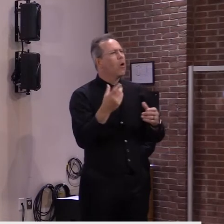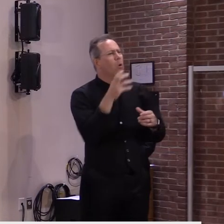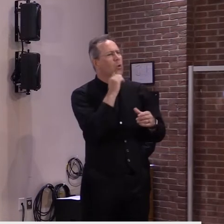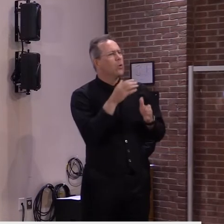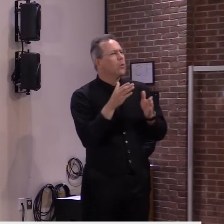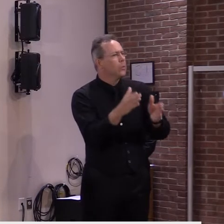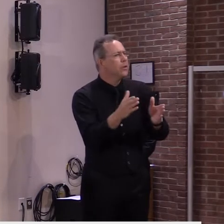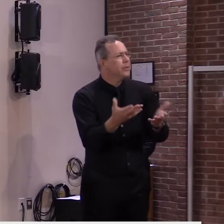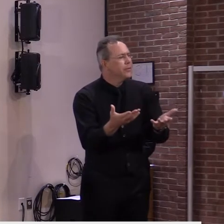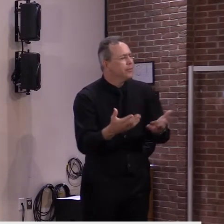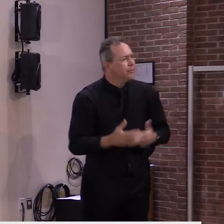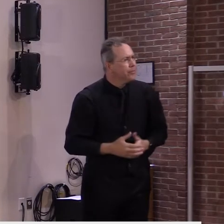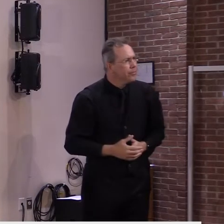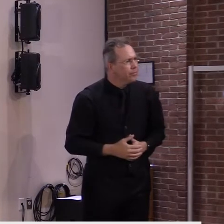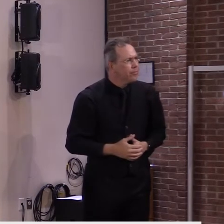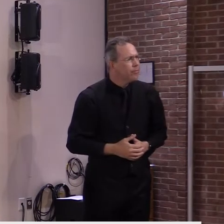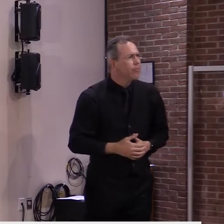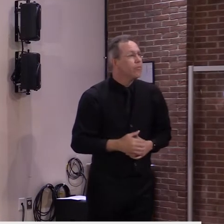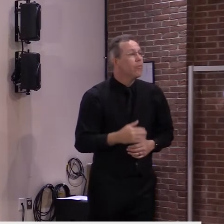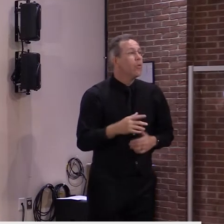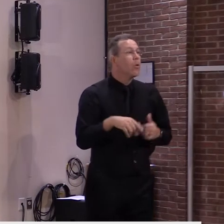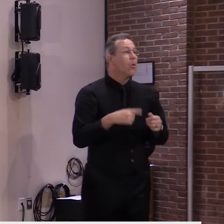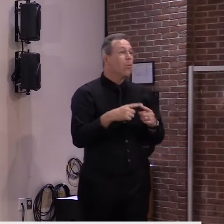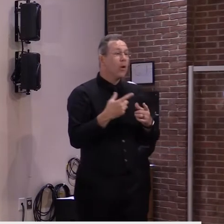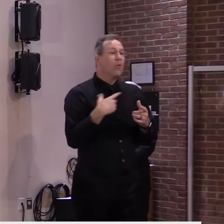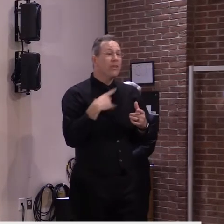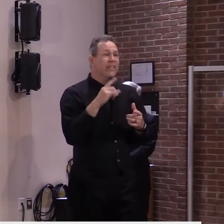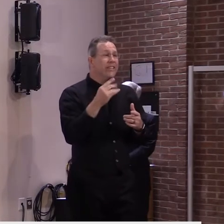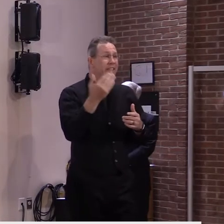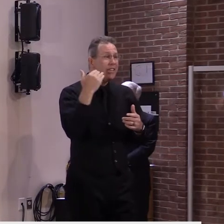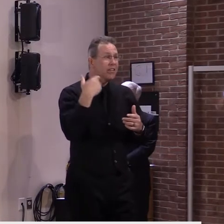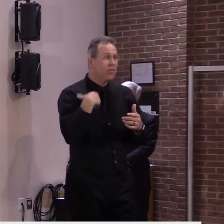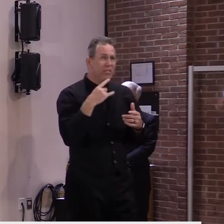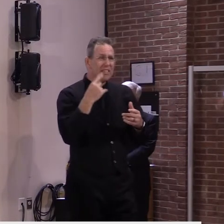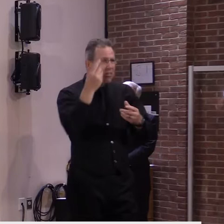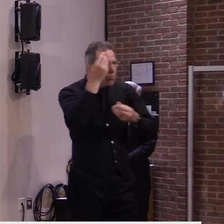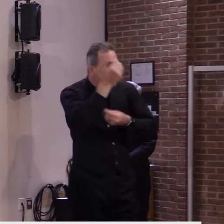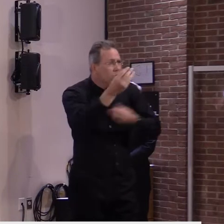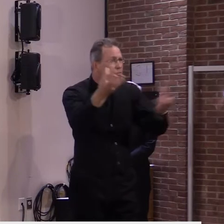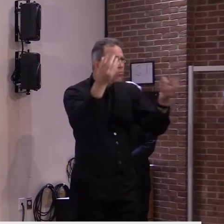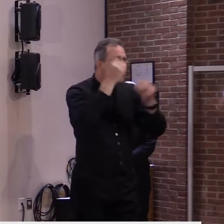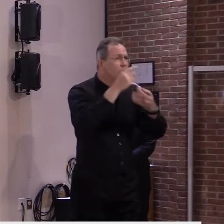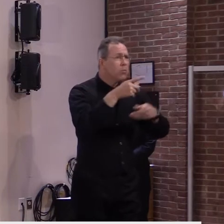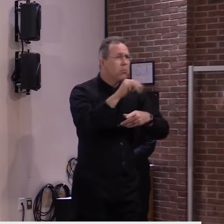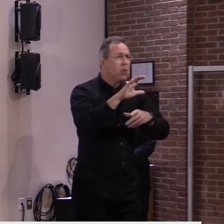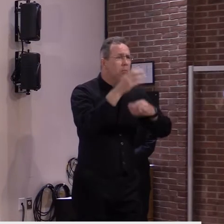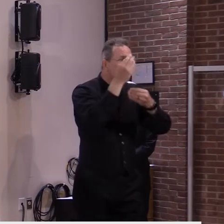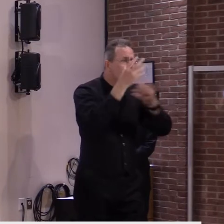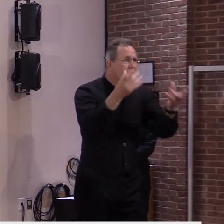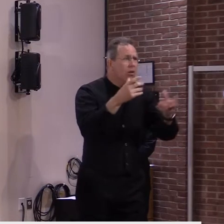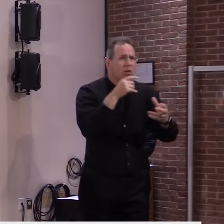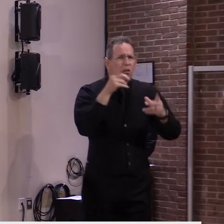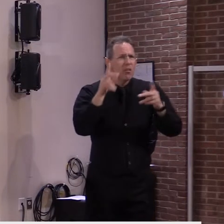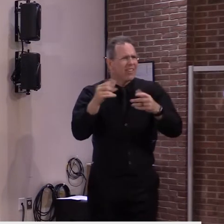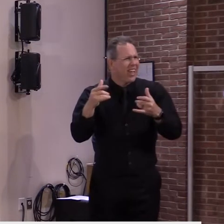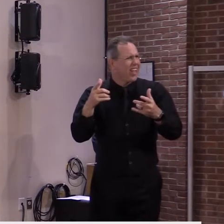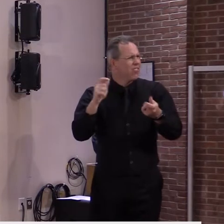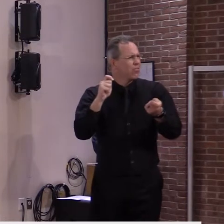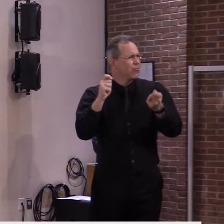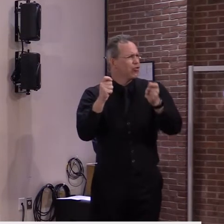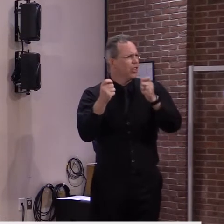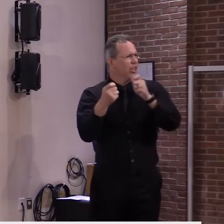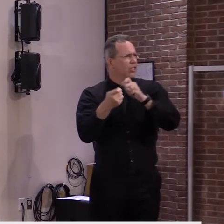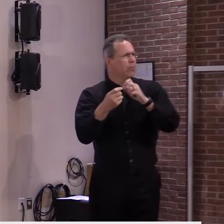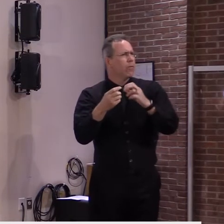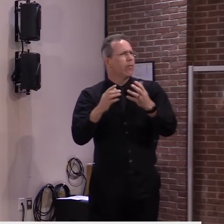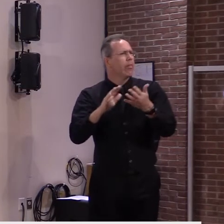been transparent with the media on this, but it appears they might have gone in the other direction. So all I can say is I'm going to